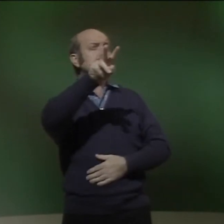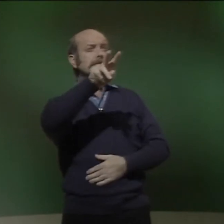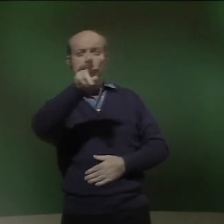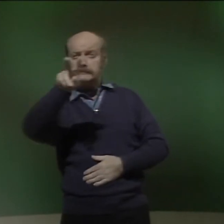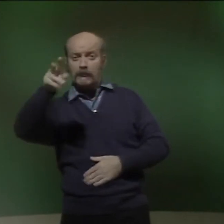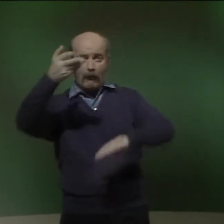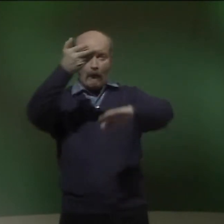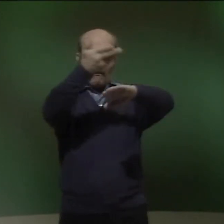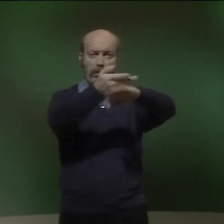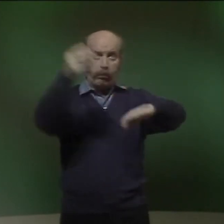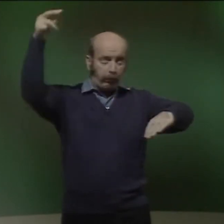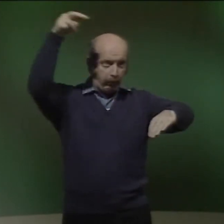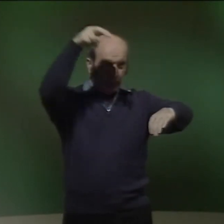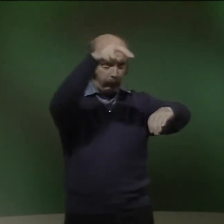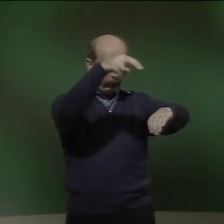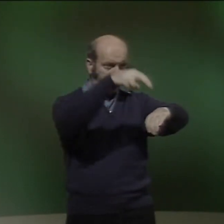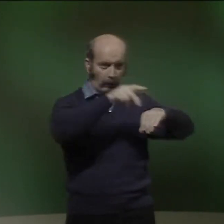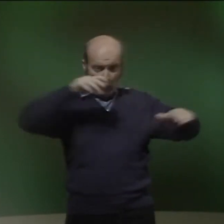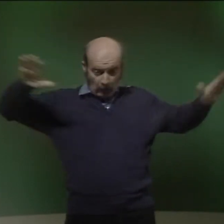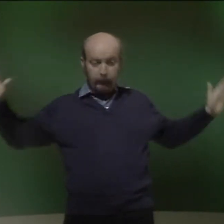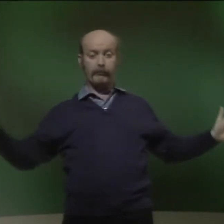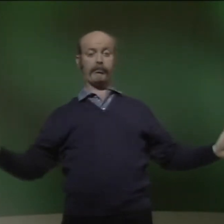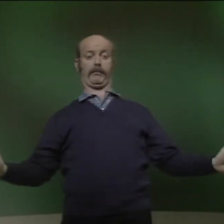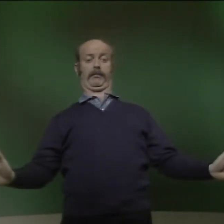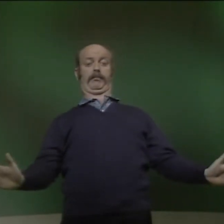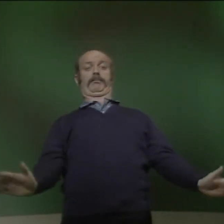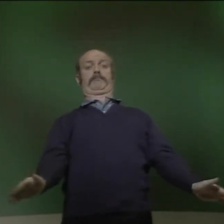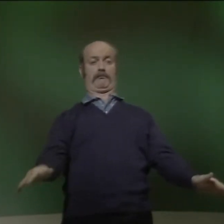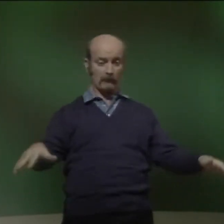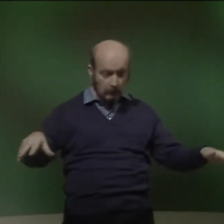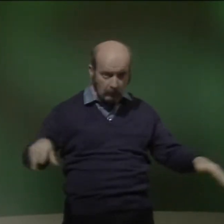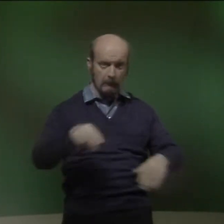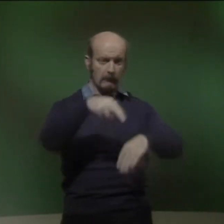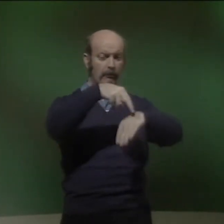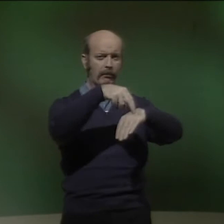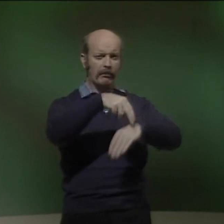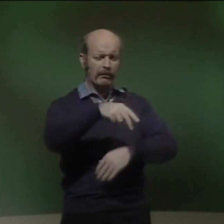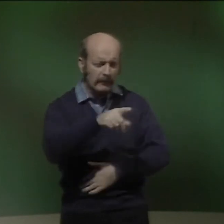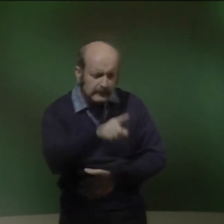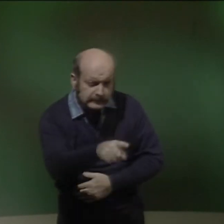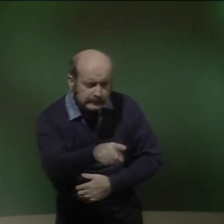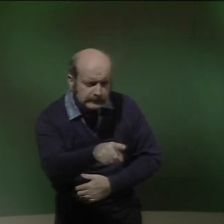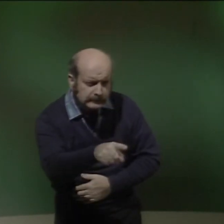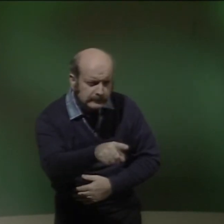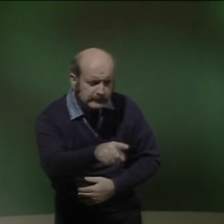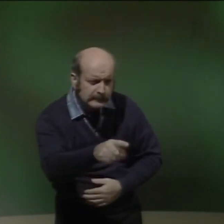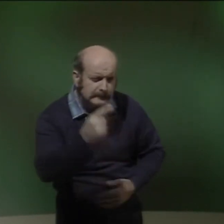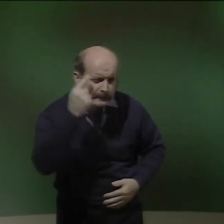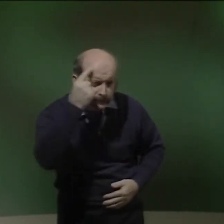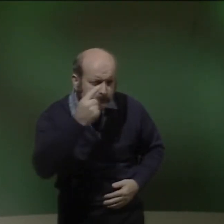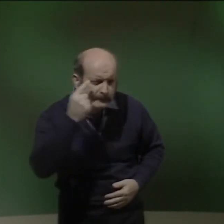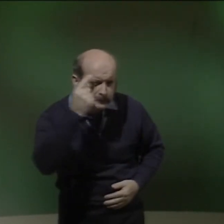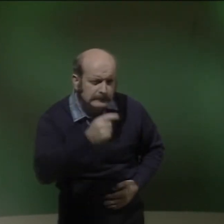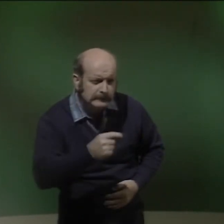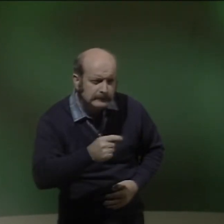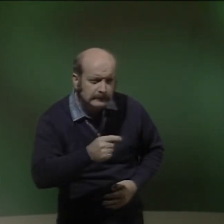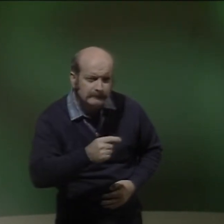They'd watch a bird land and see how it landed, slowing down by pushing its wings forward against the air. And of